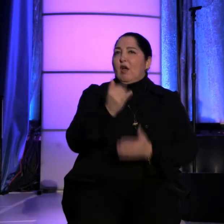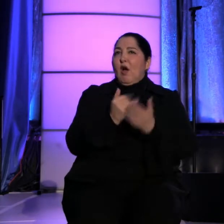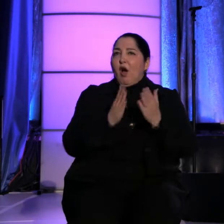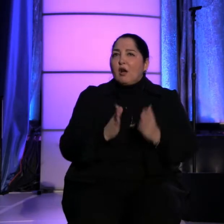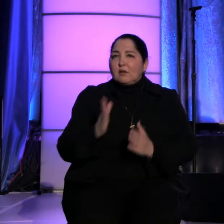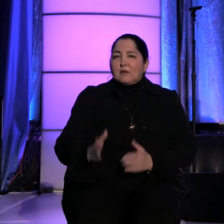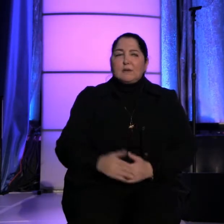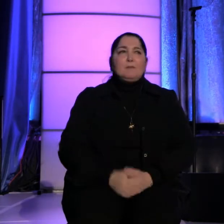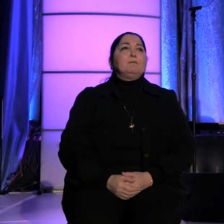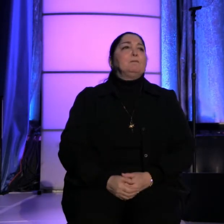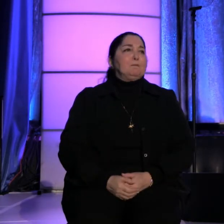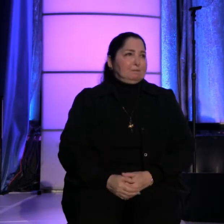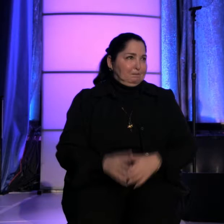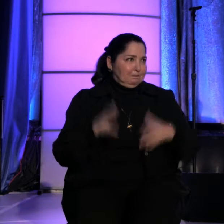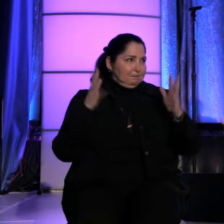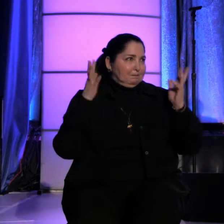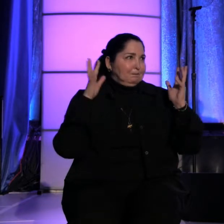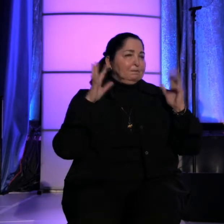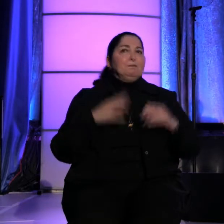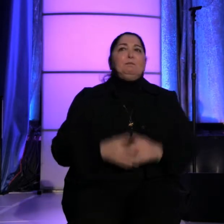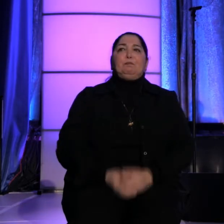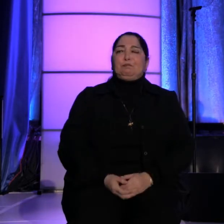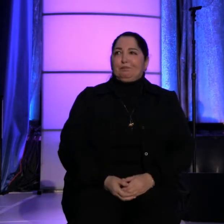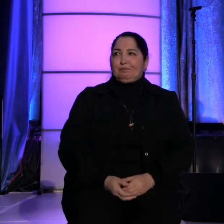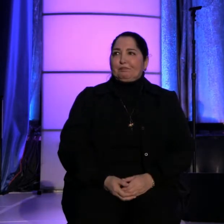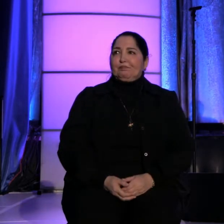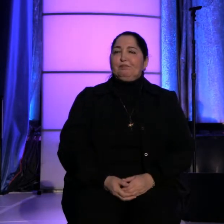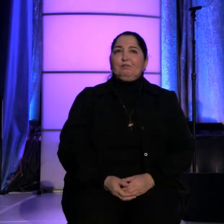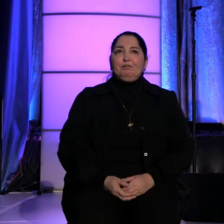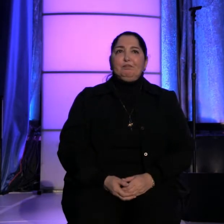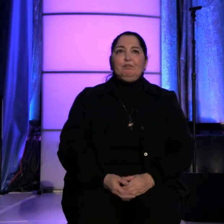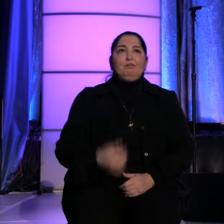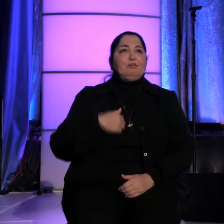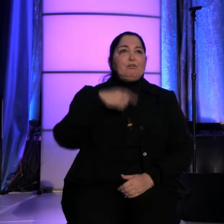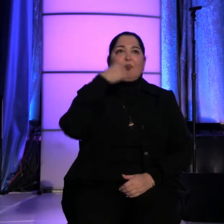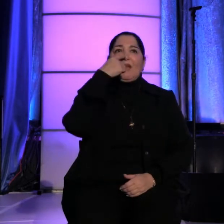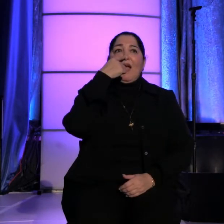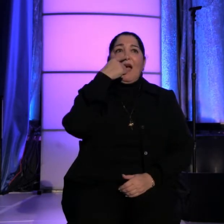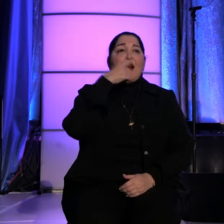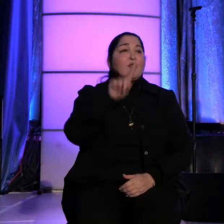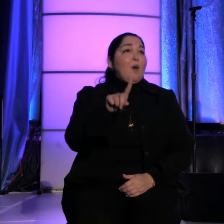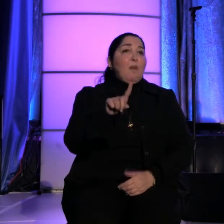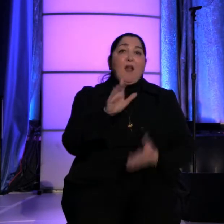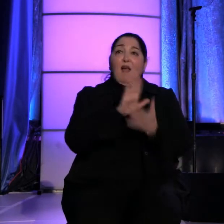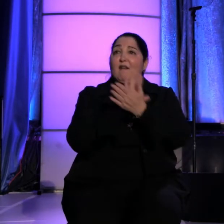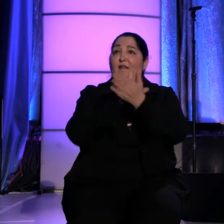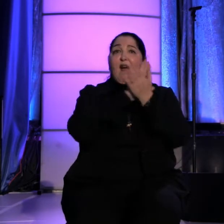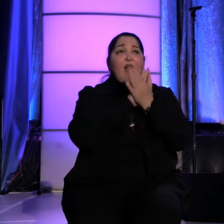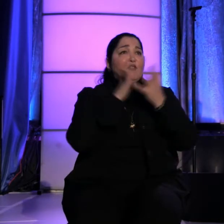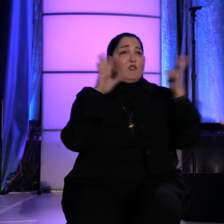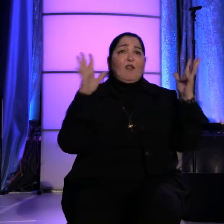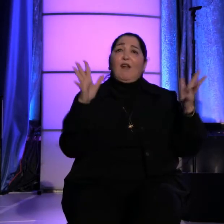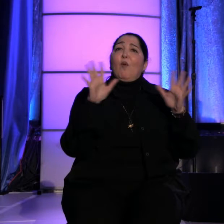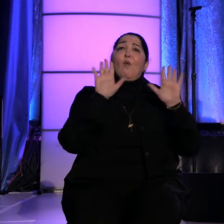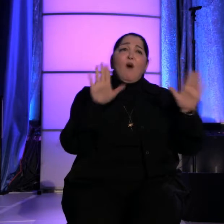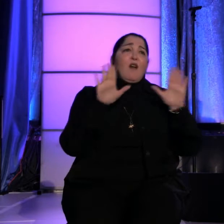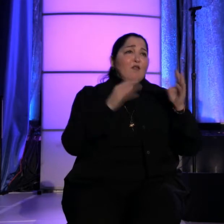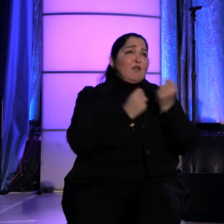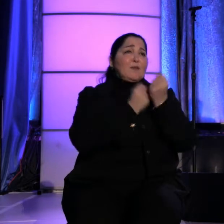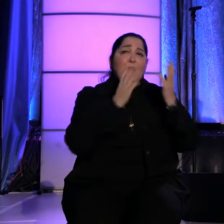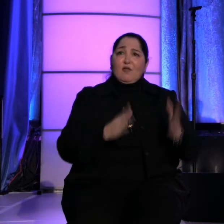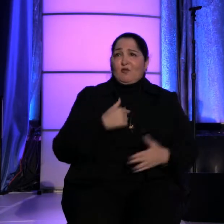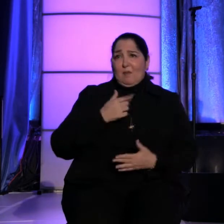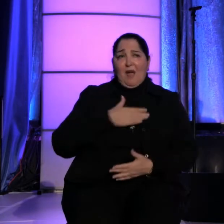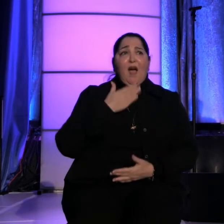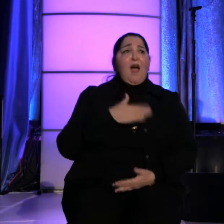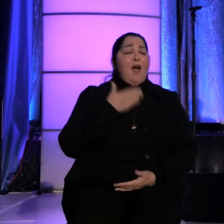our, yay. Listen, I do not mind acknowledging fantastic sponsors as much as possible. Our